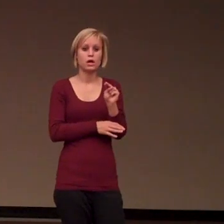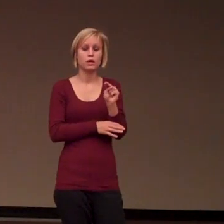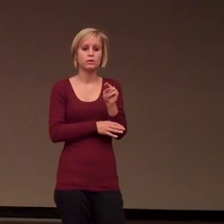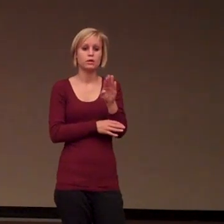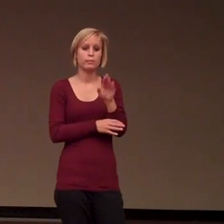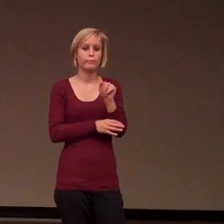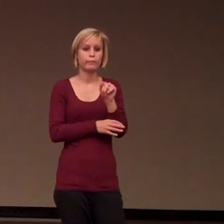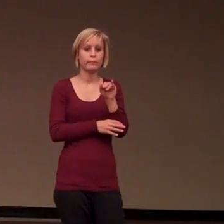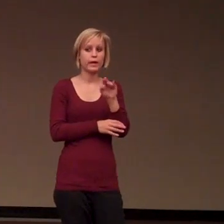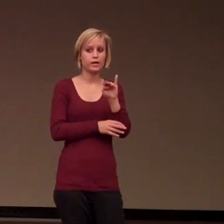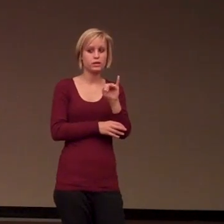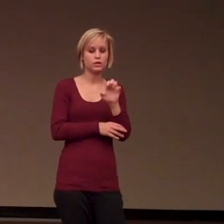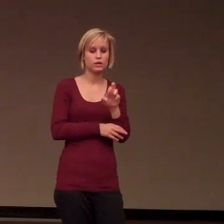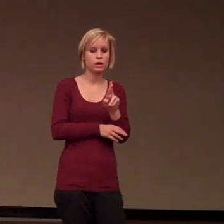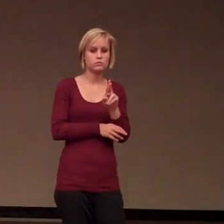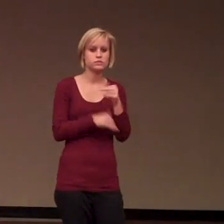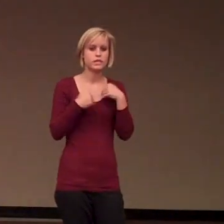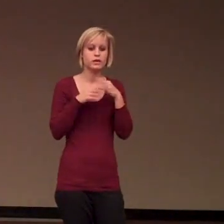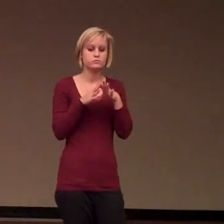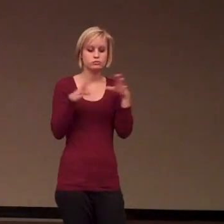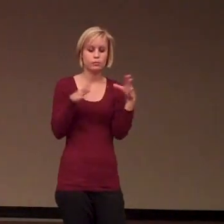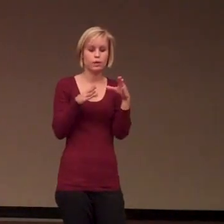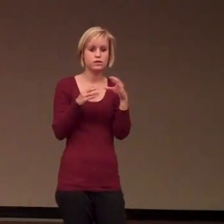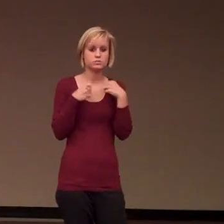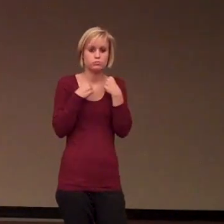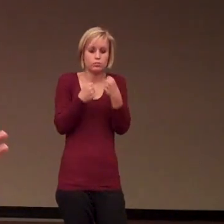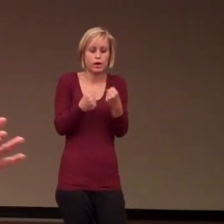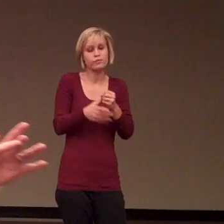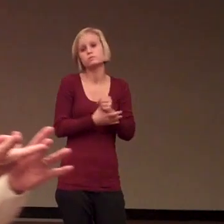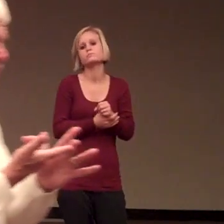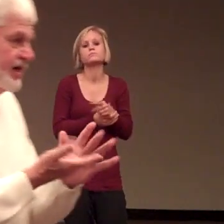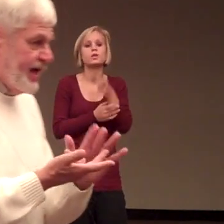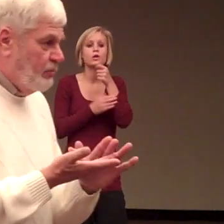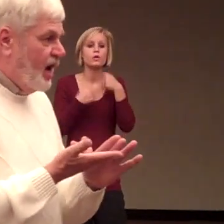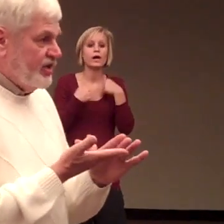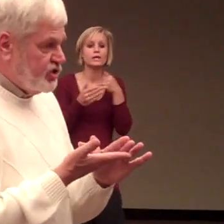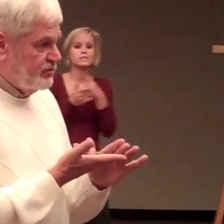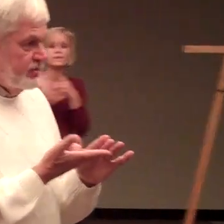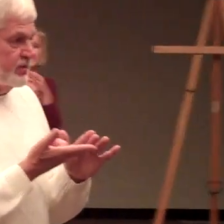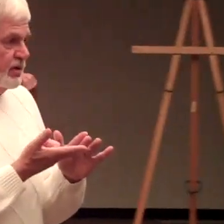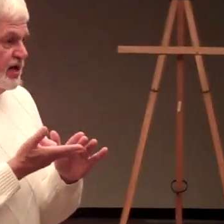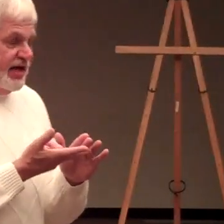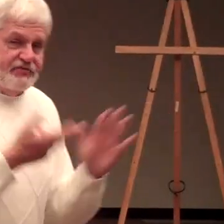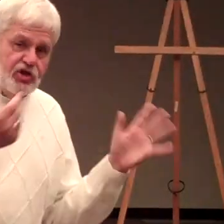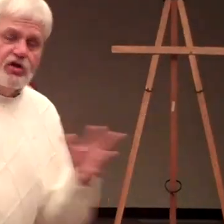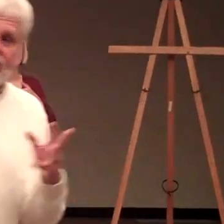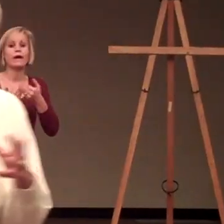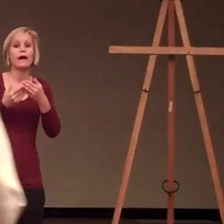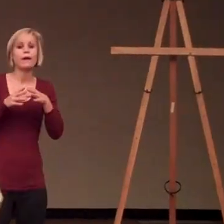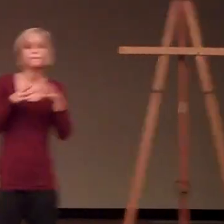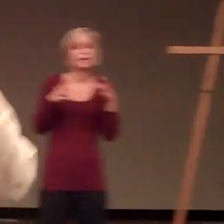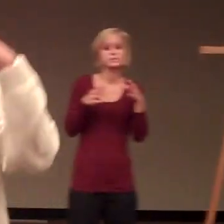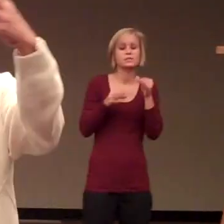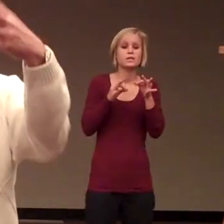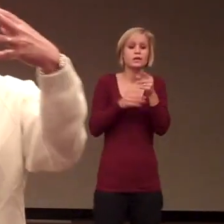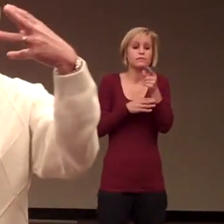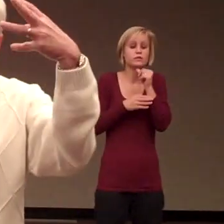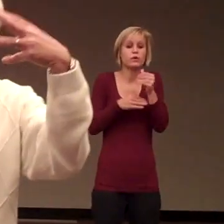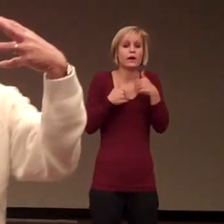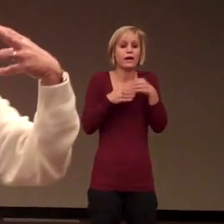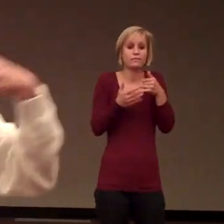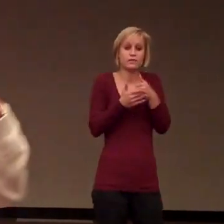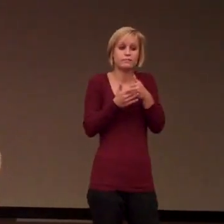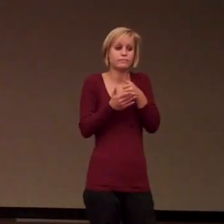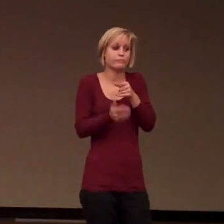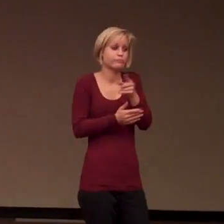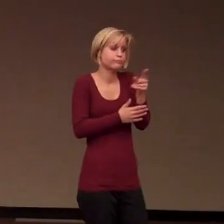No. Power is a two-pronged question. Who has it and how much? If you don't have it, whoever else has it,